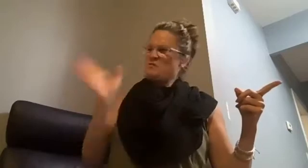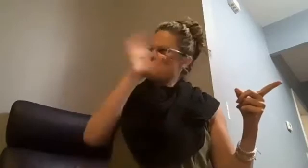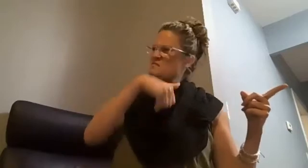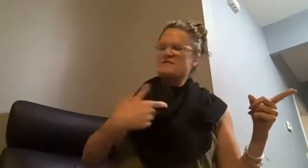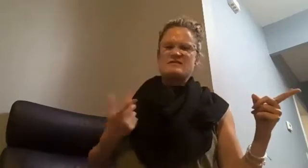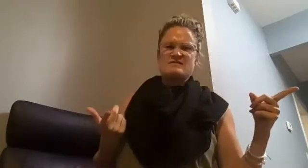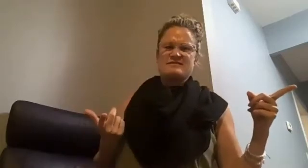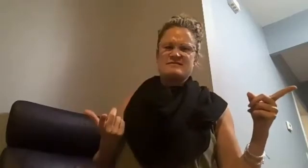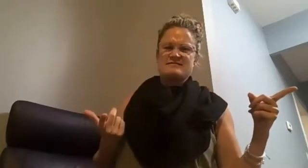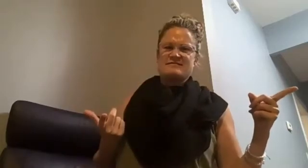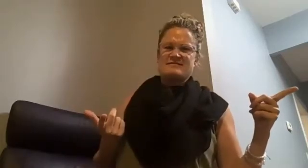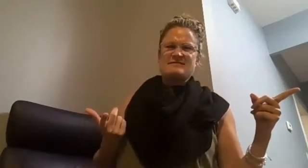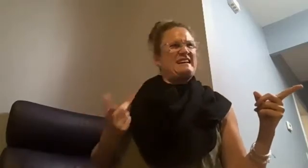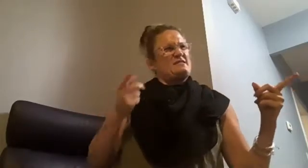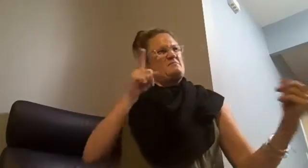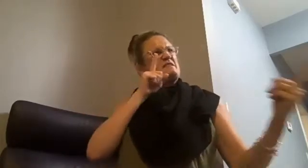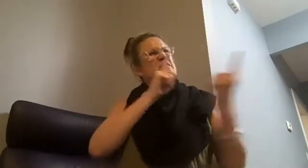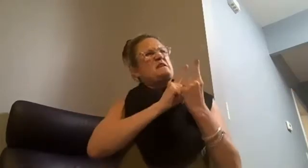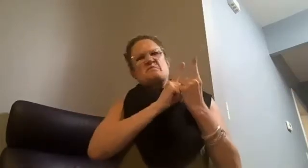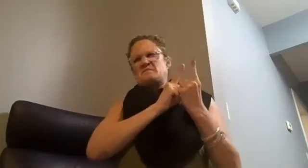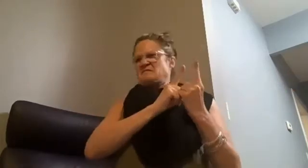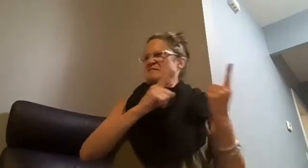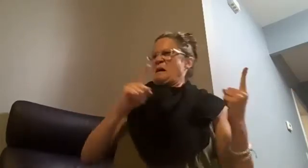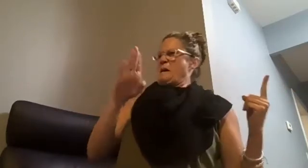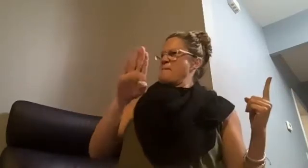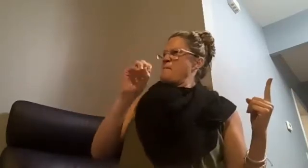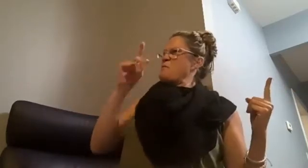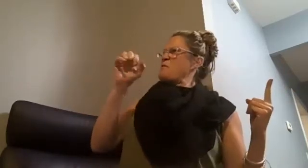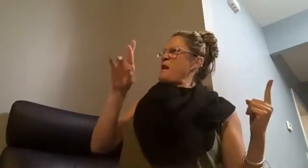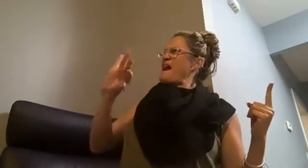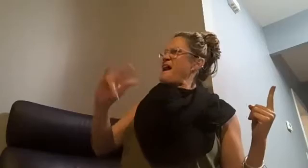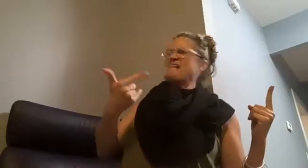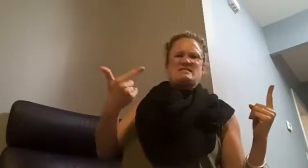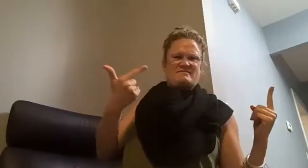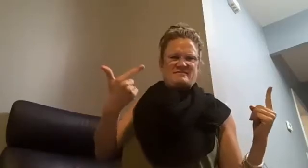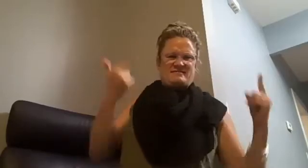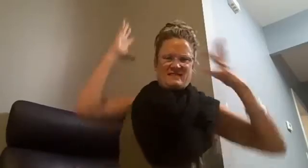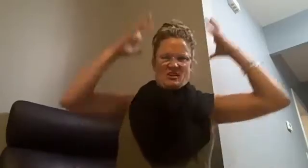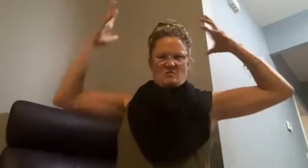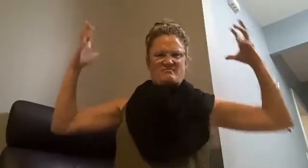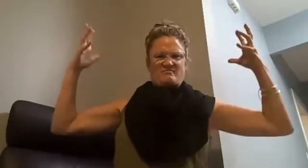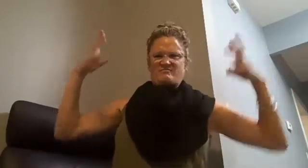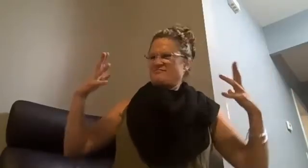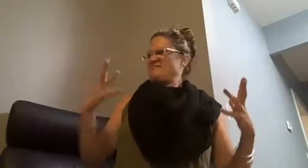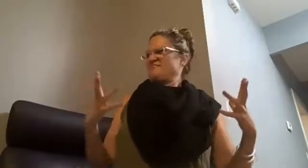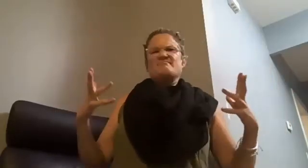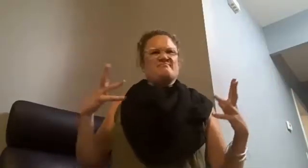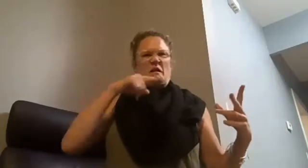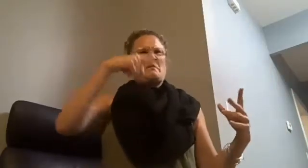you were like meeting up with this dude that was carrying around a boomerang in person, like in public? And I was like, well, there's a lot of stuff going on in